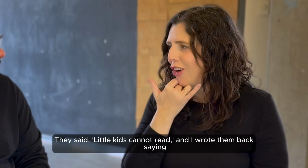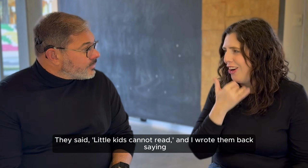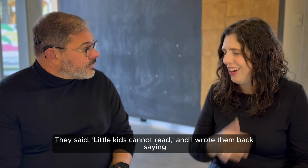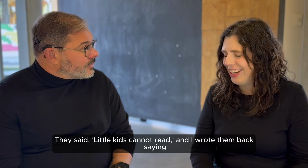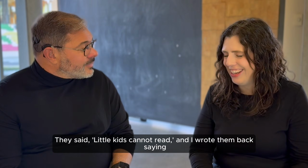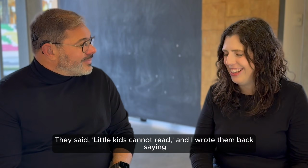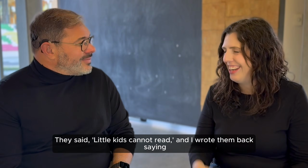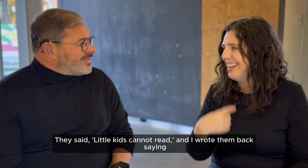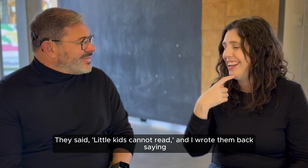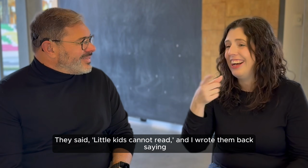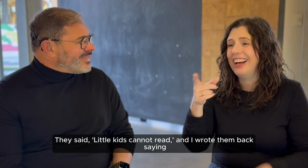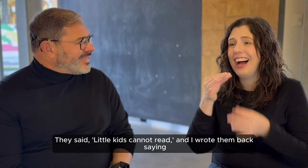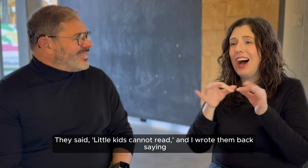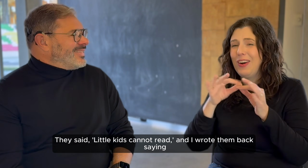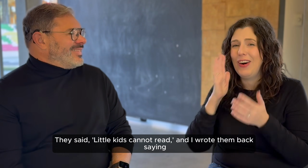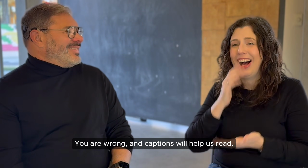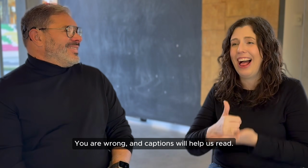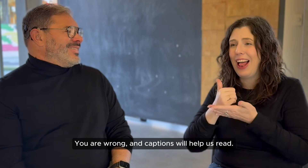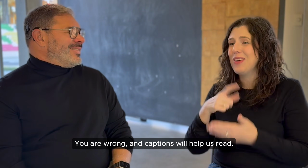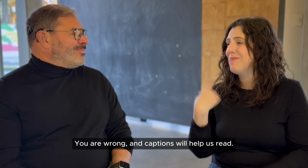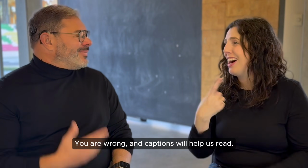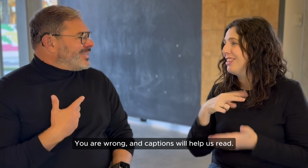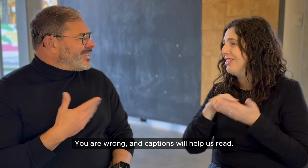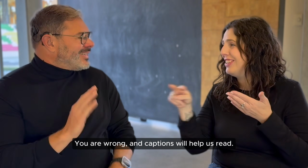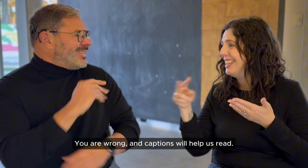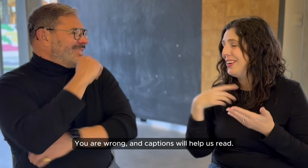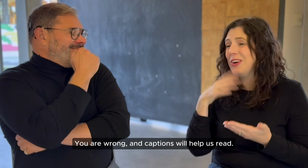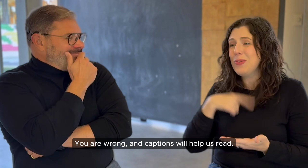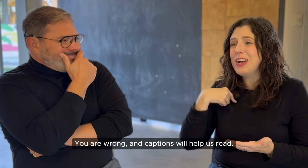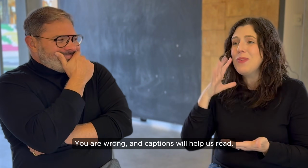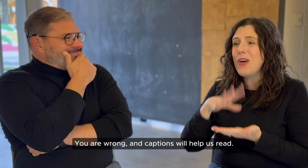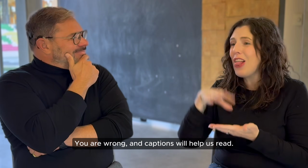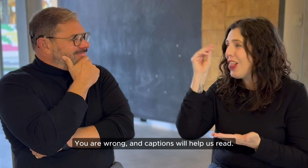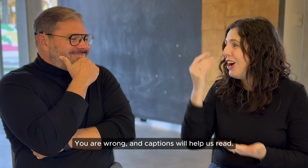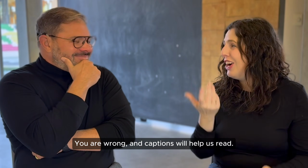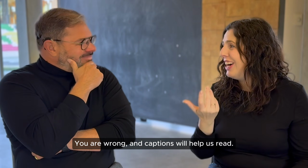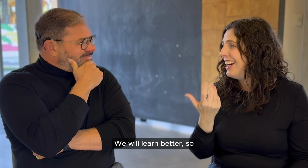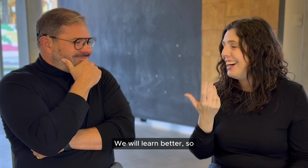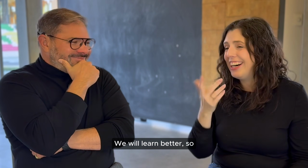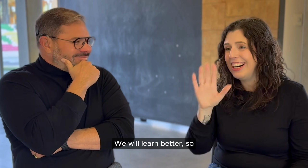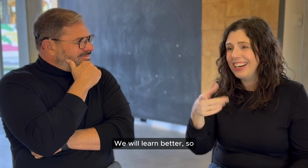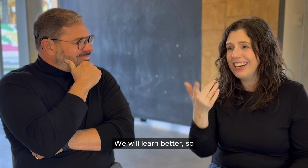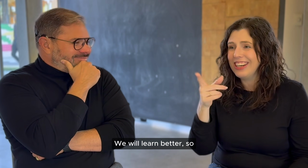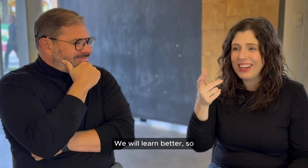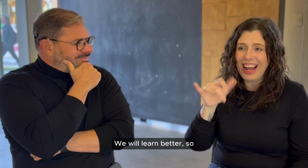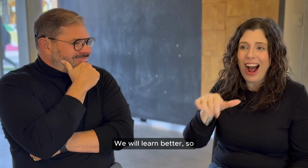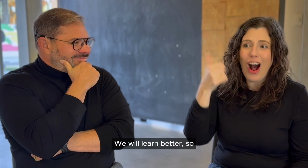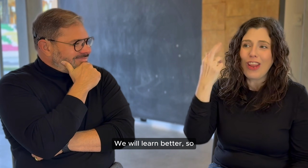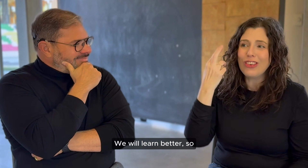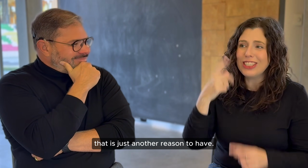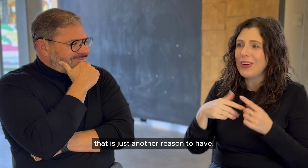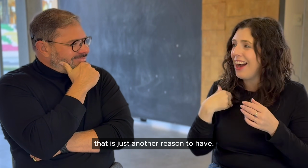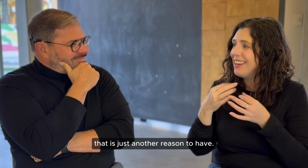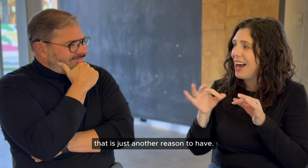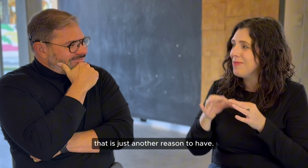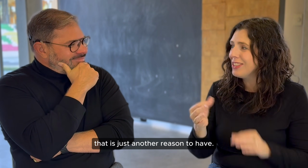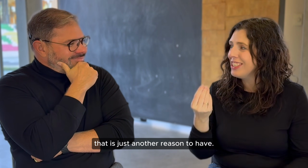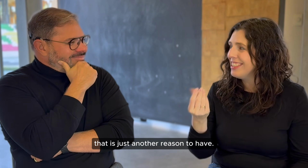can't read." And I wrote them back saying, "You're wrong. My And if anything, God. captions will help us read. We'll learn better. So that's just another reason to